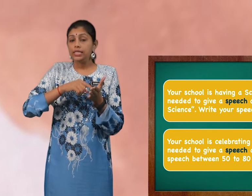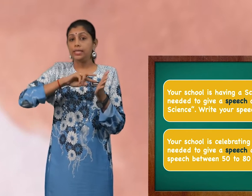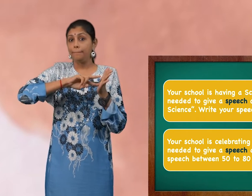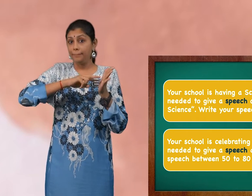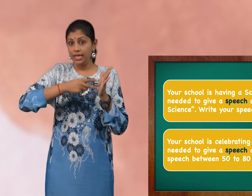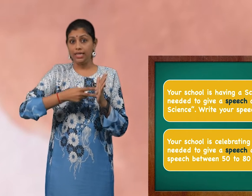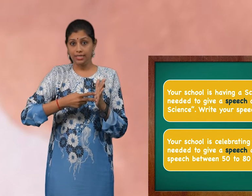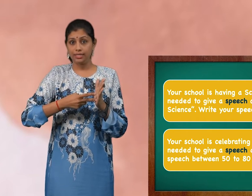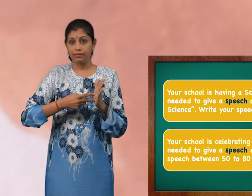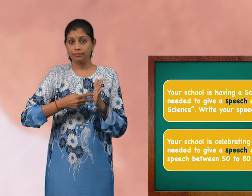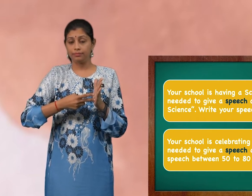This means